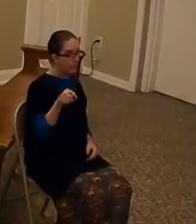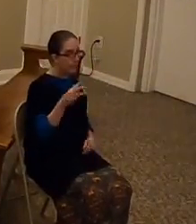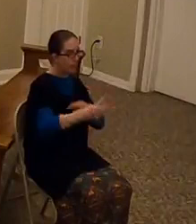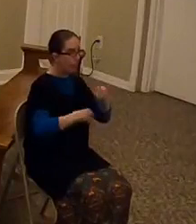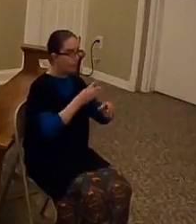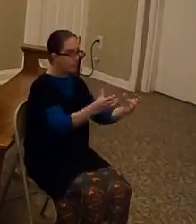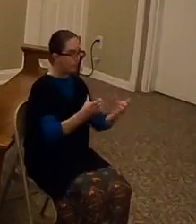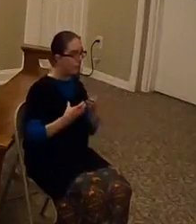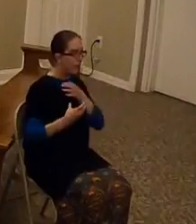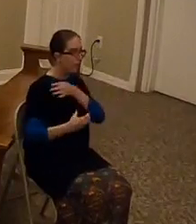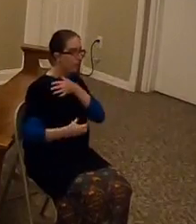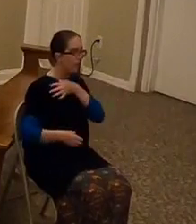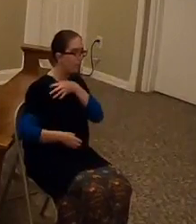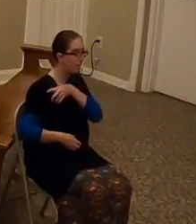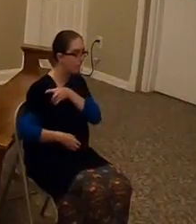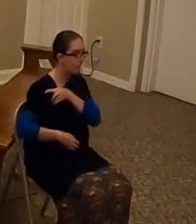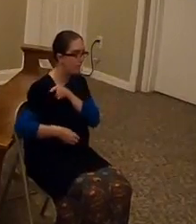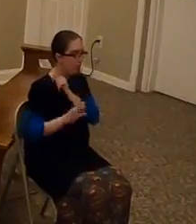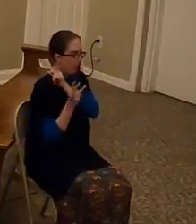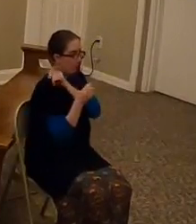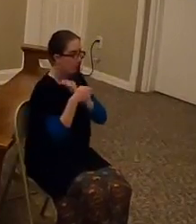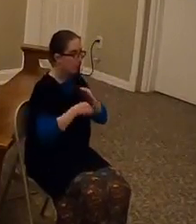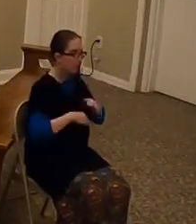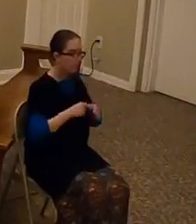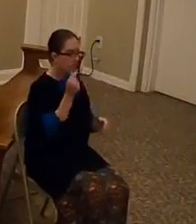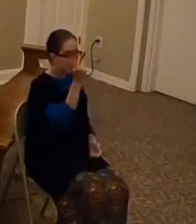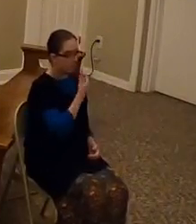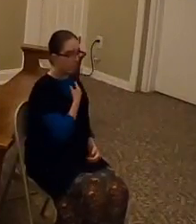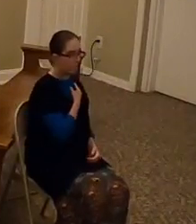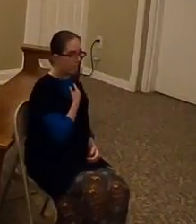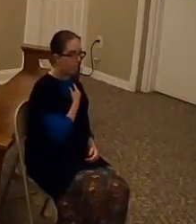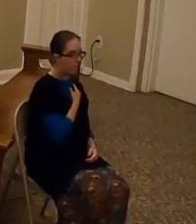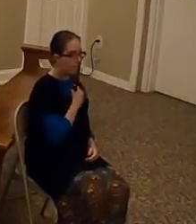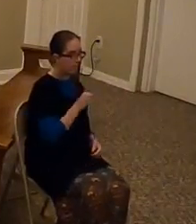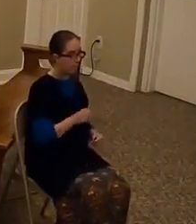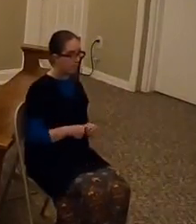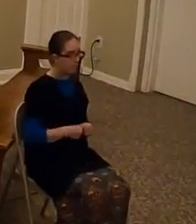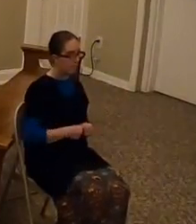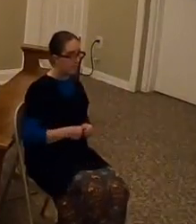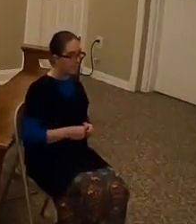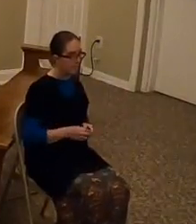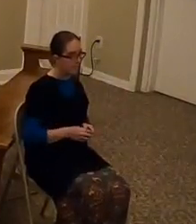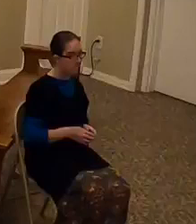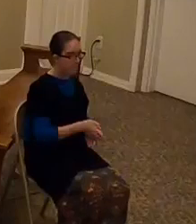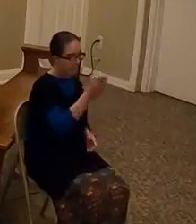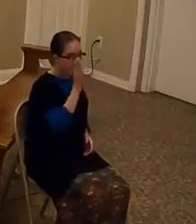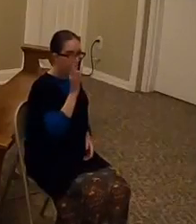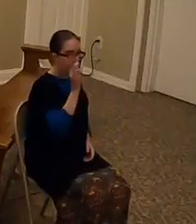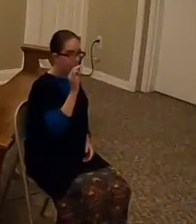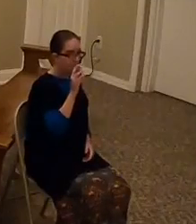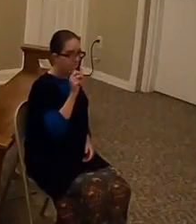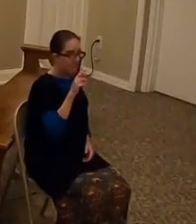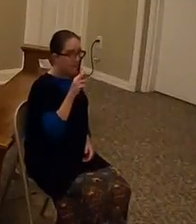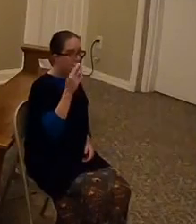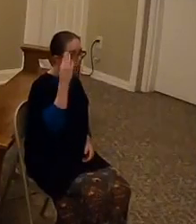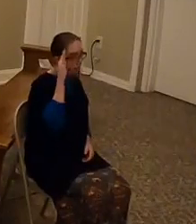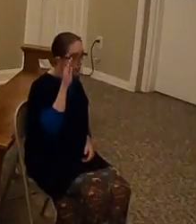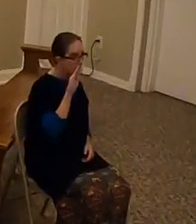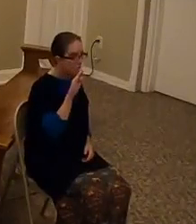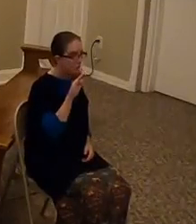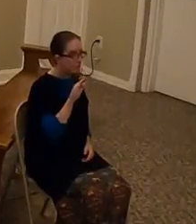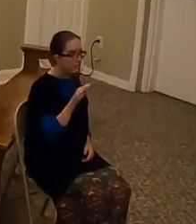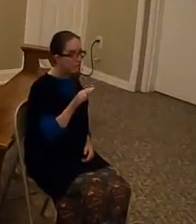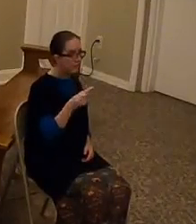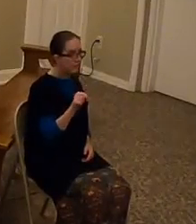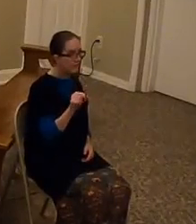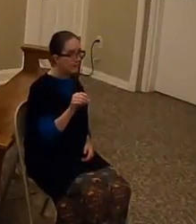Yes. Amen. Now, so we're not under the law, but under grace. What then shall we sin because we're not under the law, but under grace? God forbid. Know ye not that to